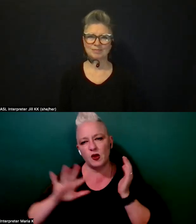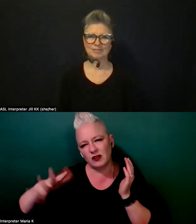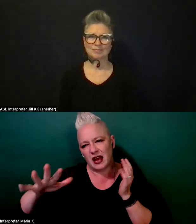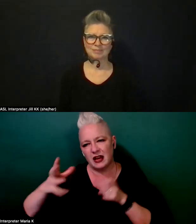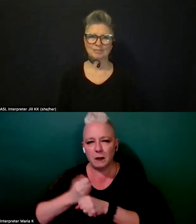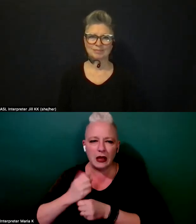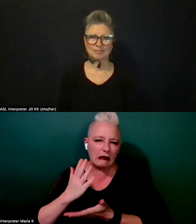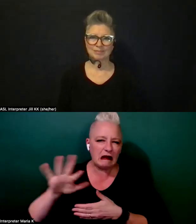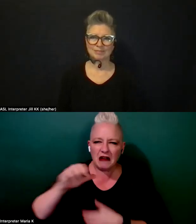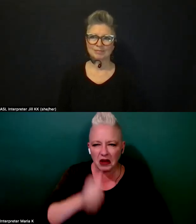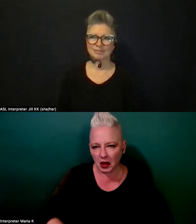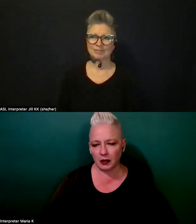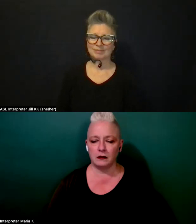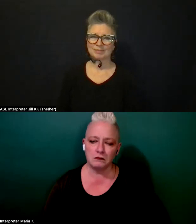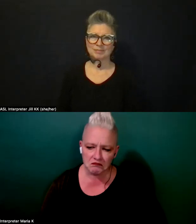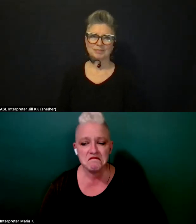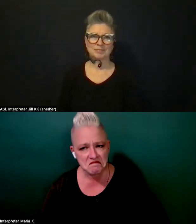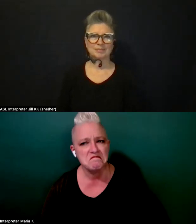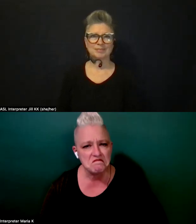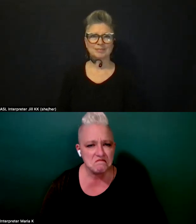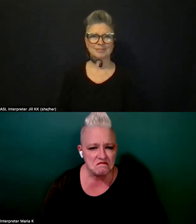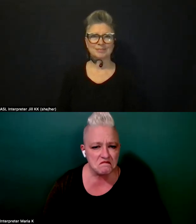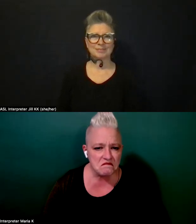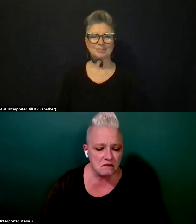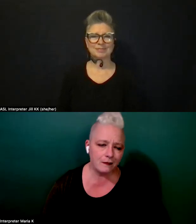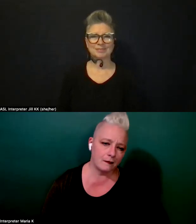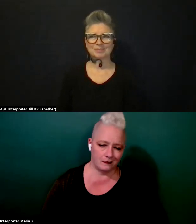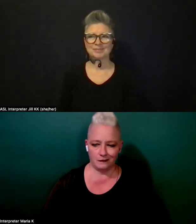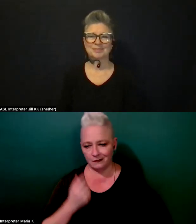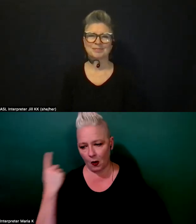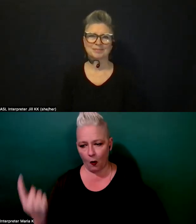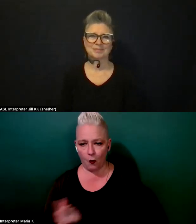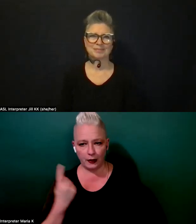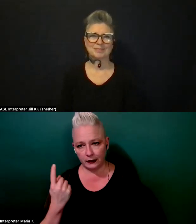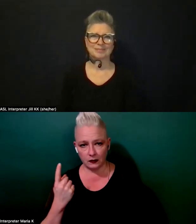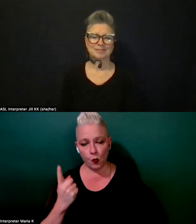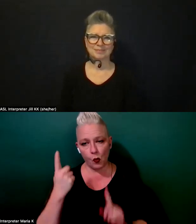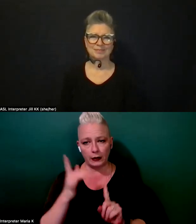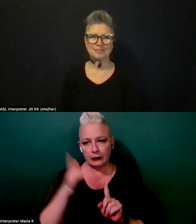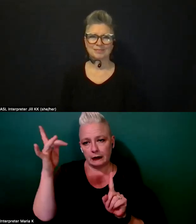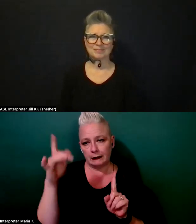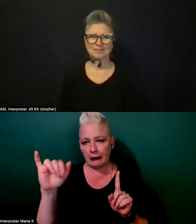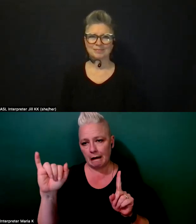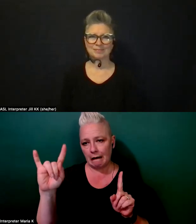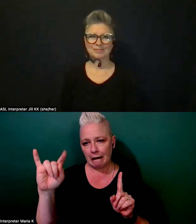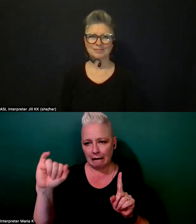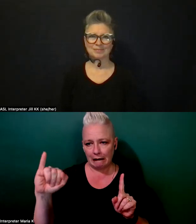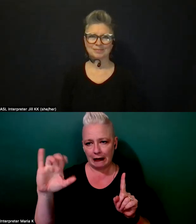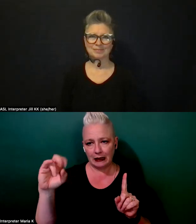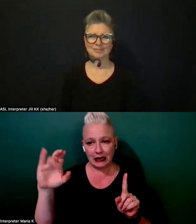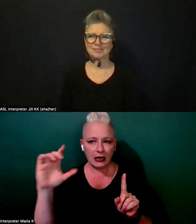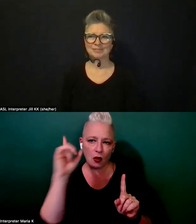not. But yeah, I think that's a pretty good. There's always, one kind of like iconic look, and that's the one that's usually like on the